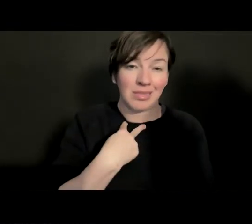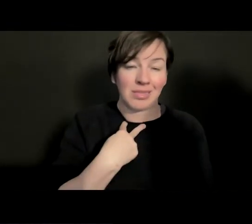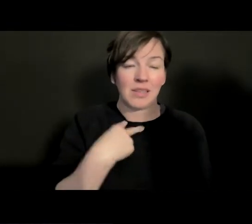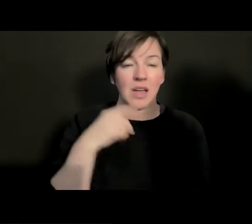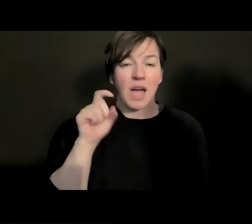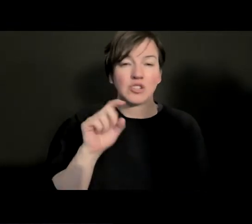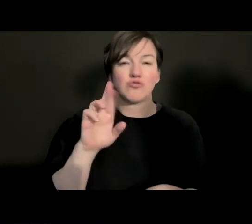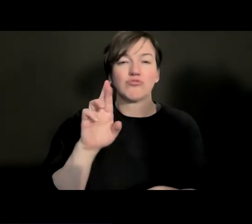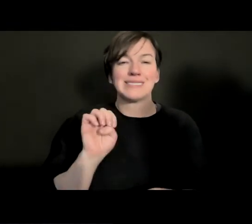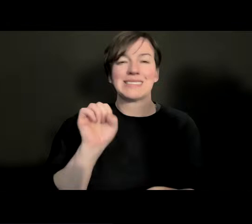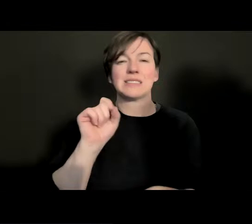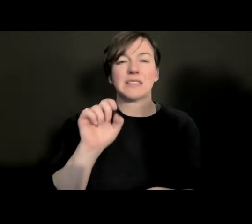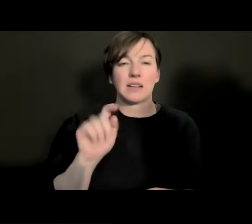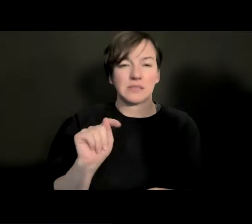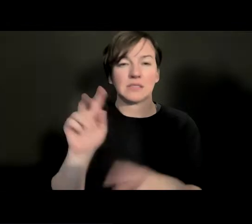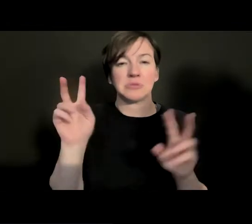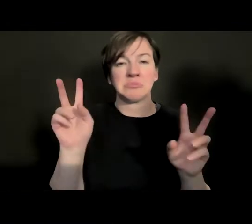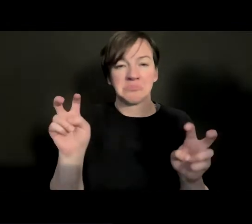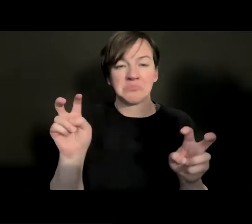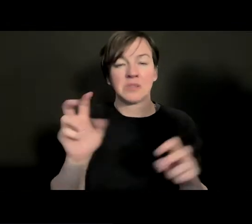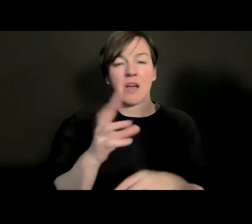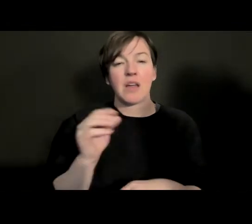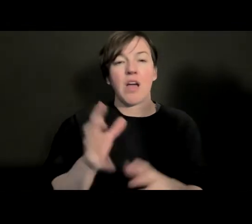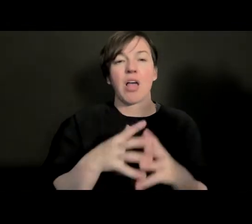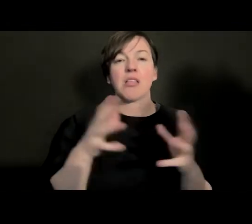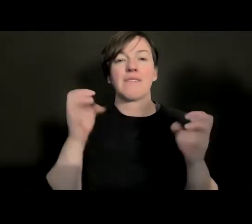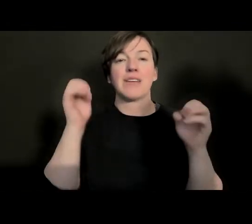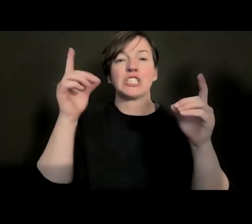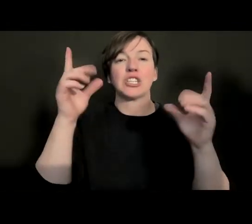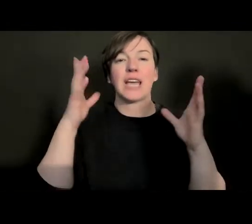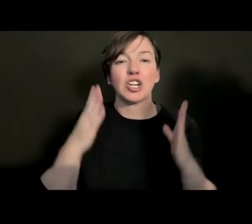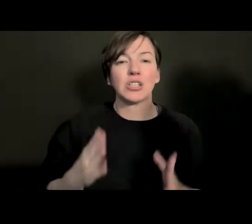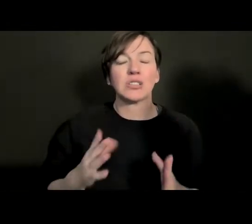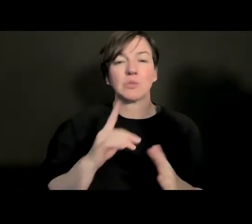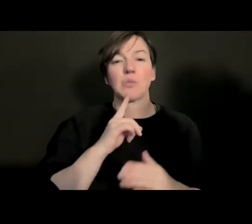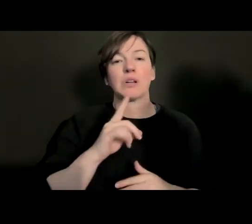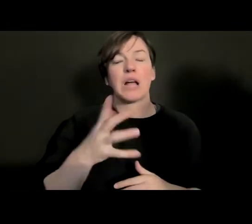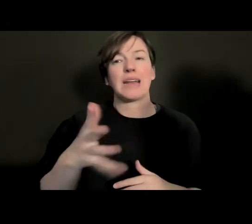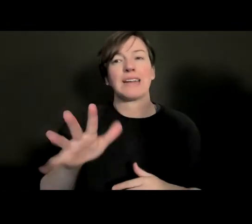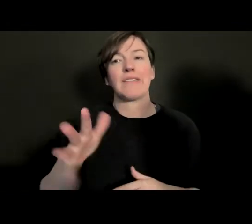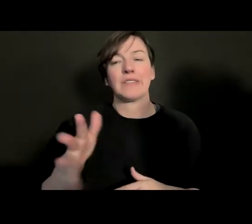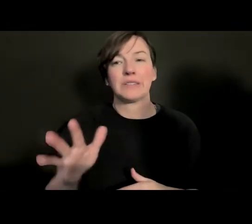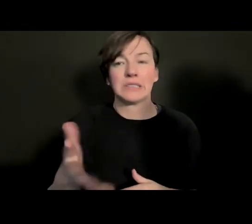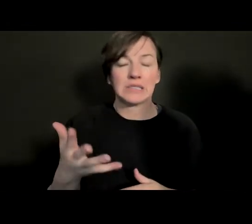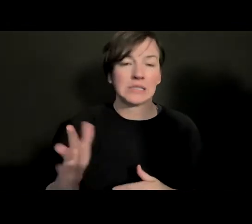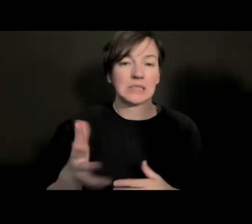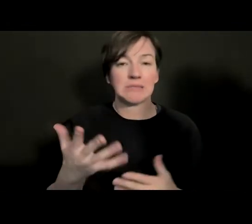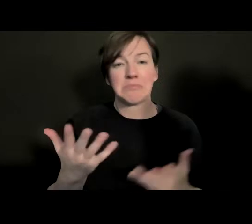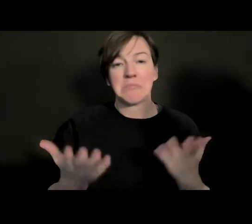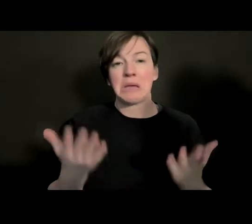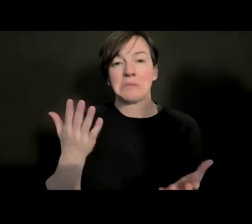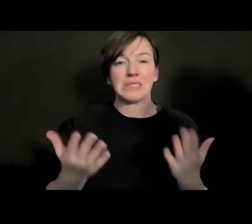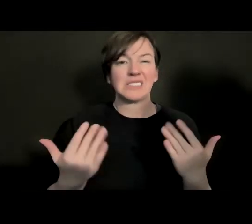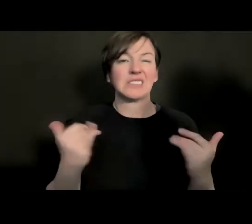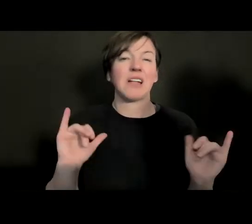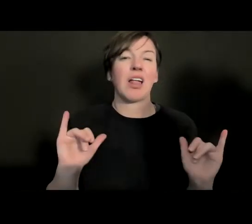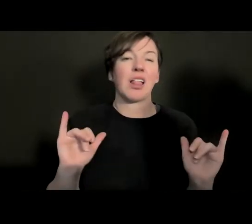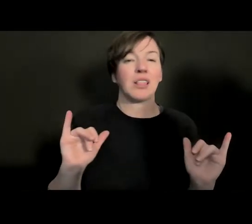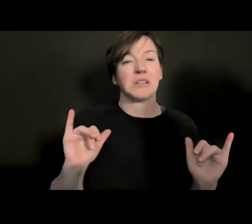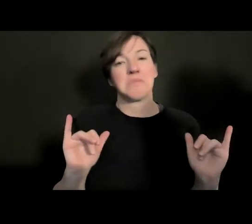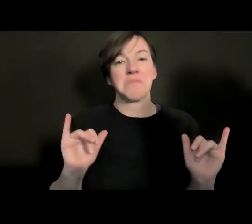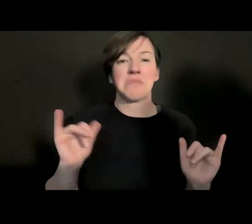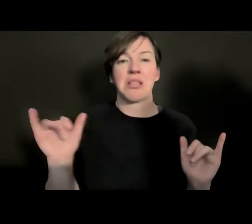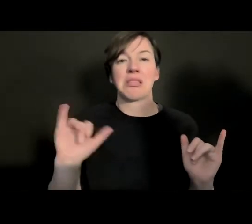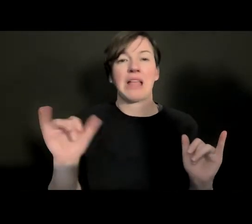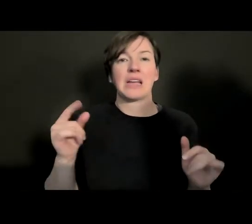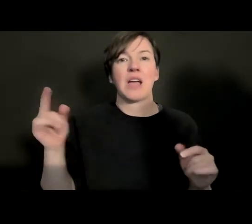reset. And a lot of educators were kind of, and maybe even still like